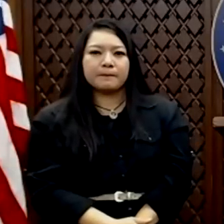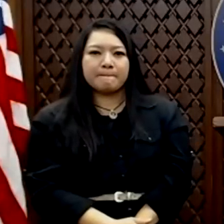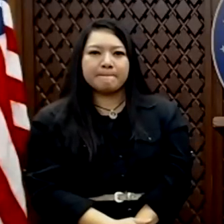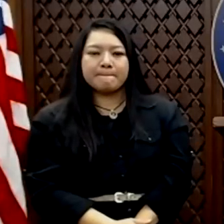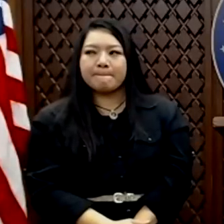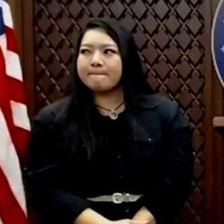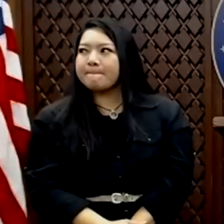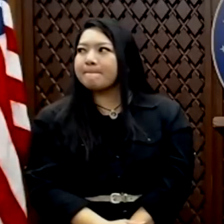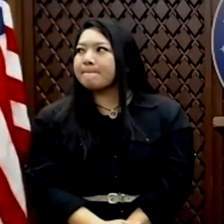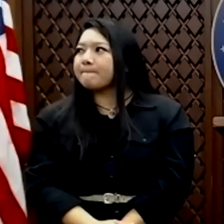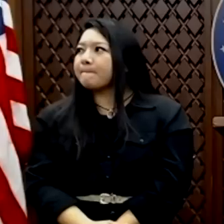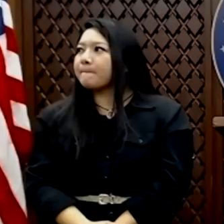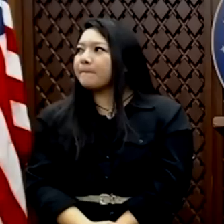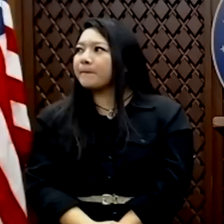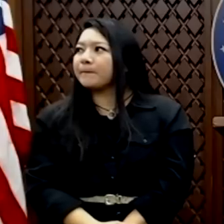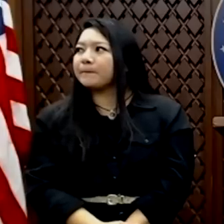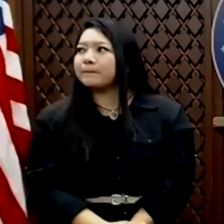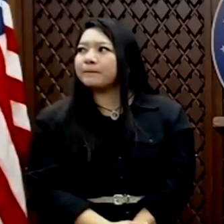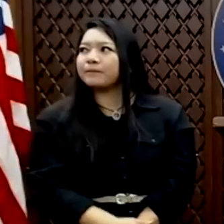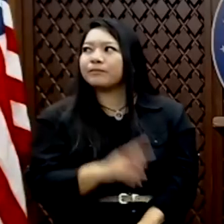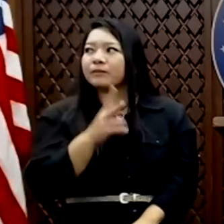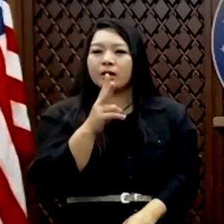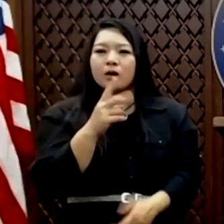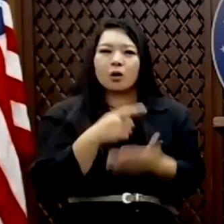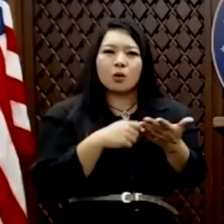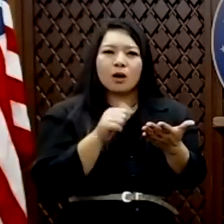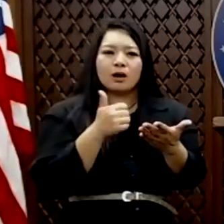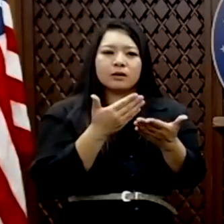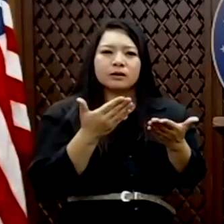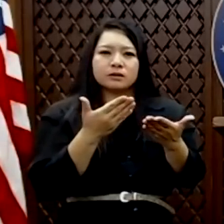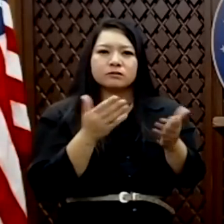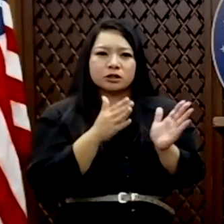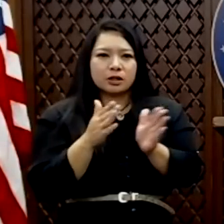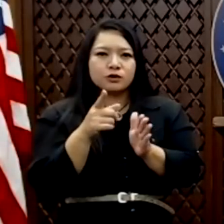And I guess the second part to that question was, what other steps are you prepared to take?